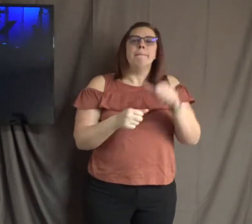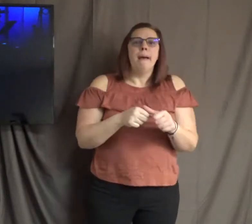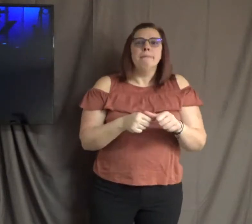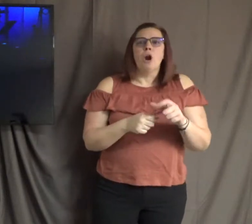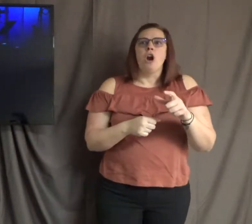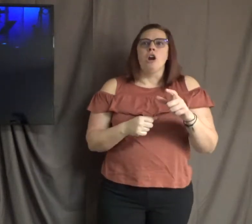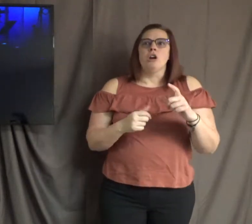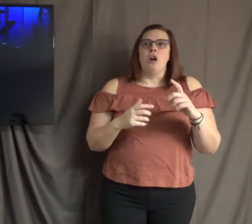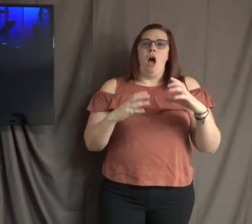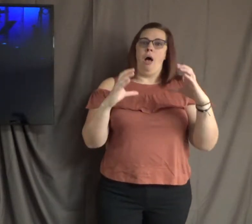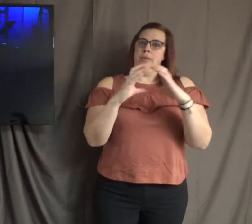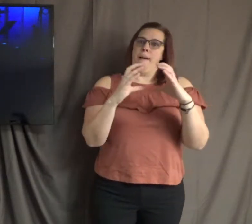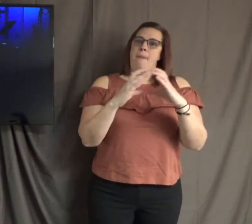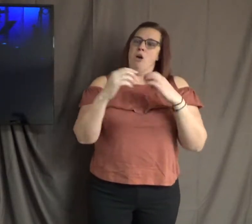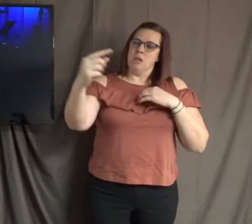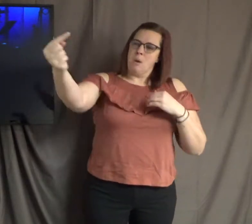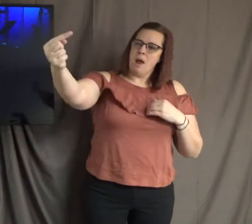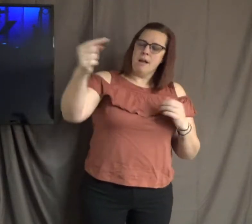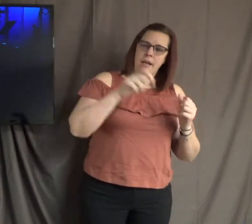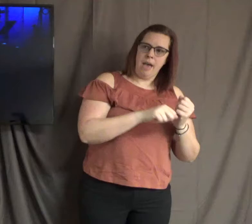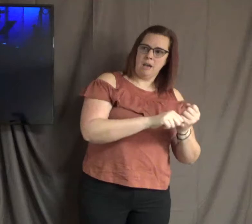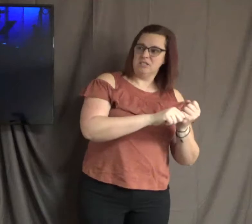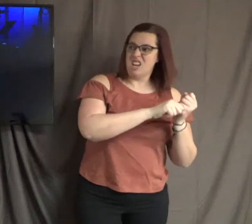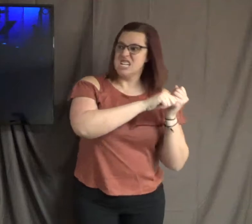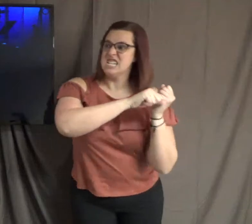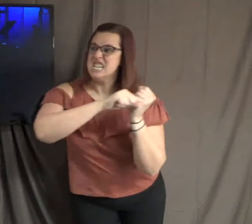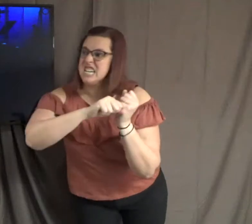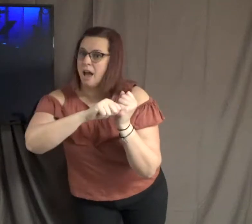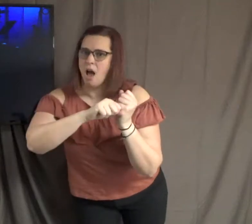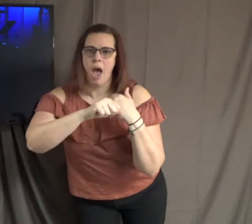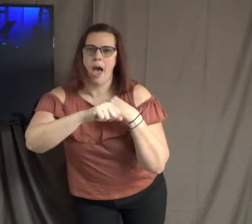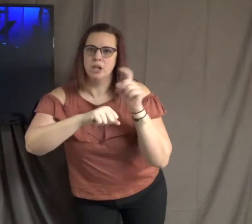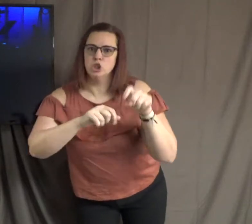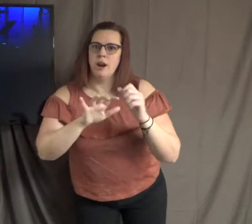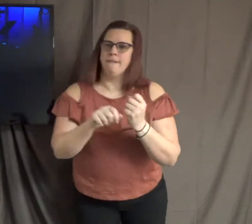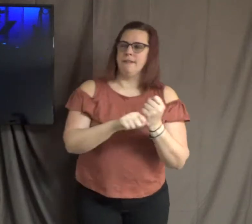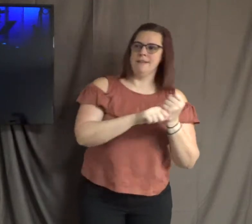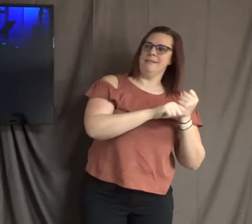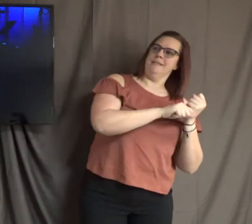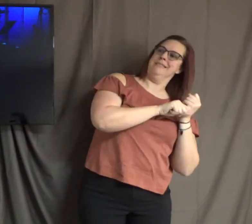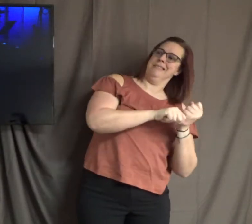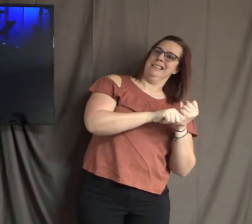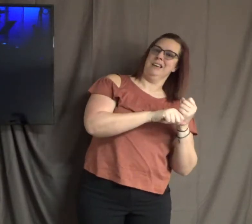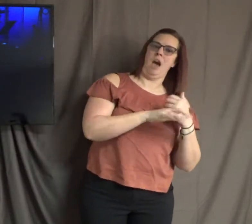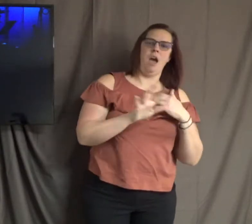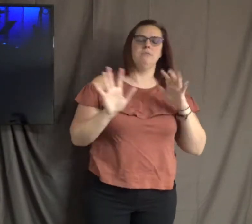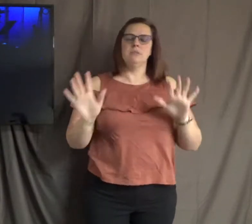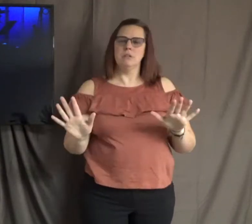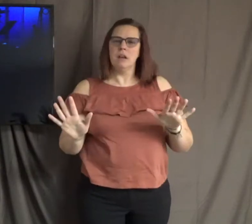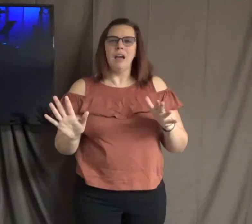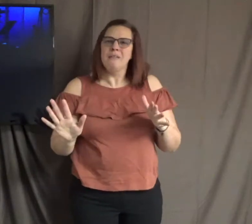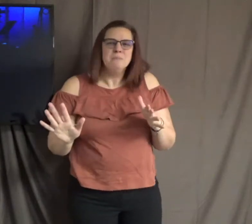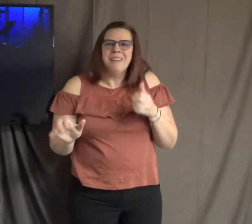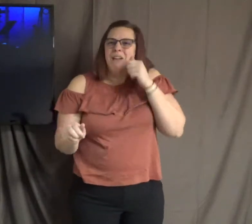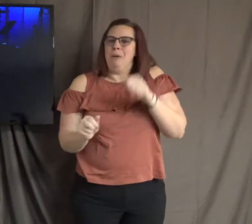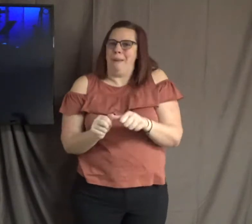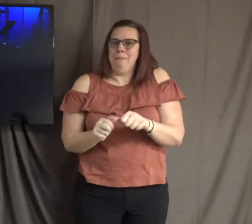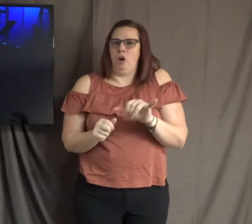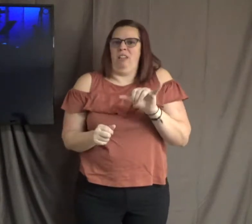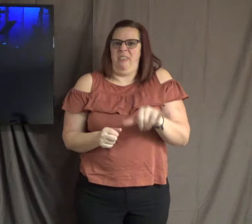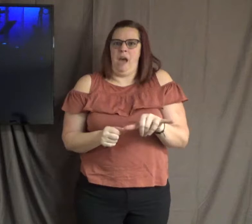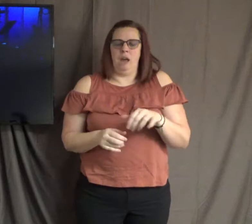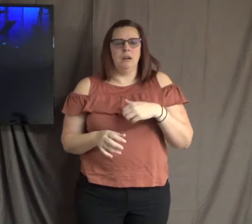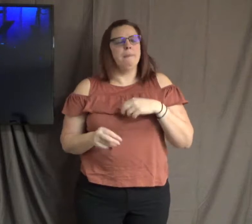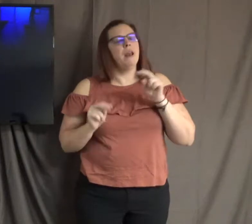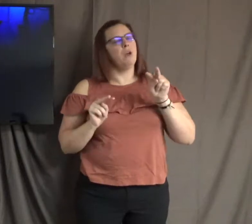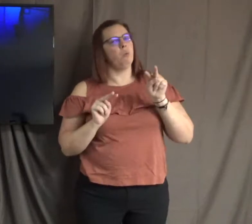should have backed up on. That's what I remembered, but putting that glove on again, watching the